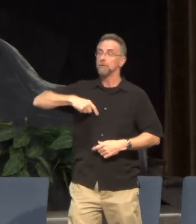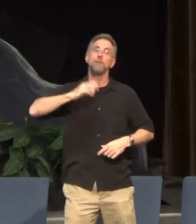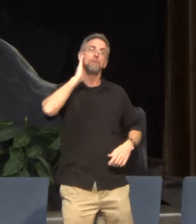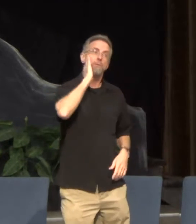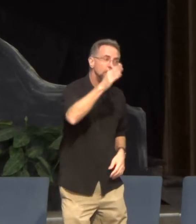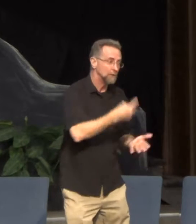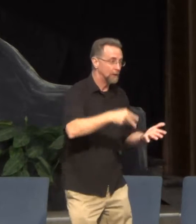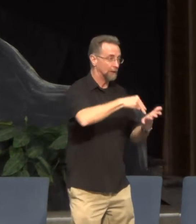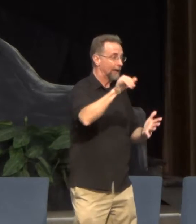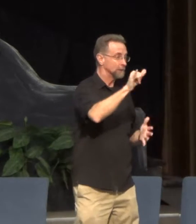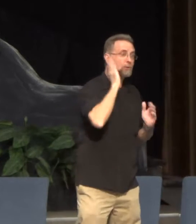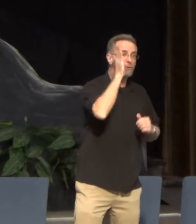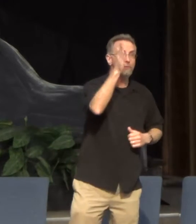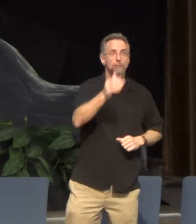Jesus was raised again